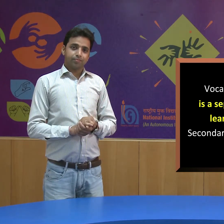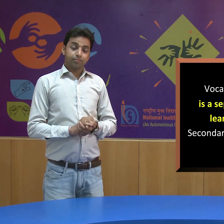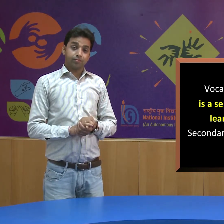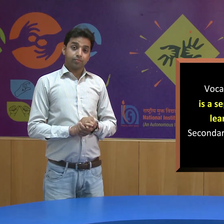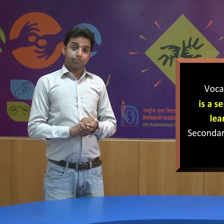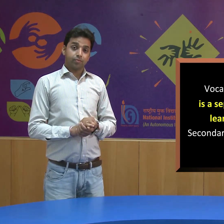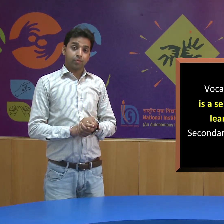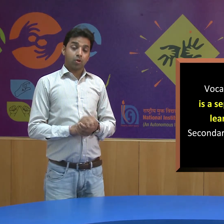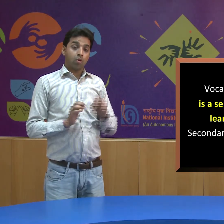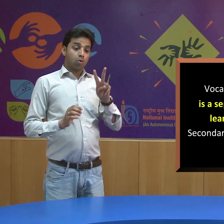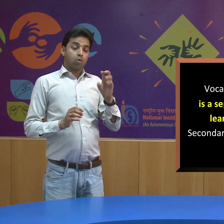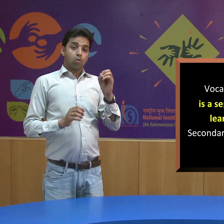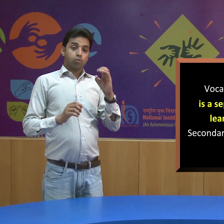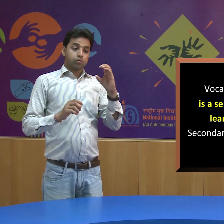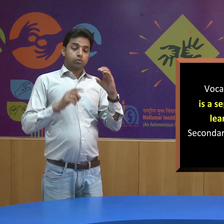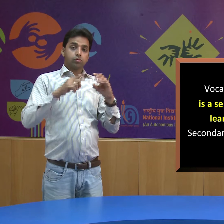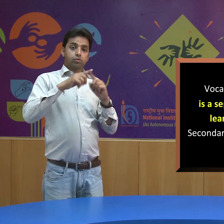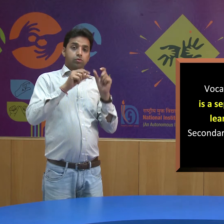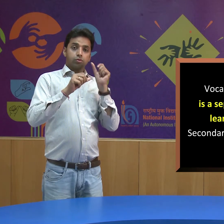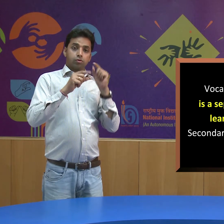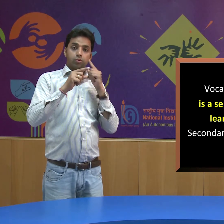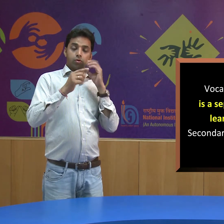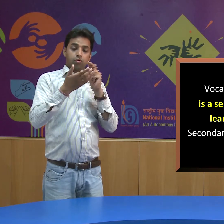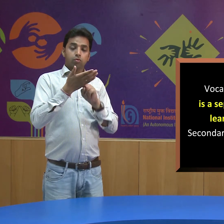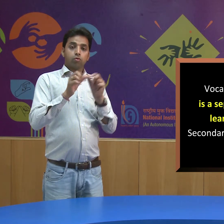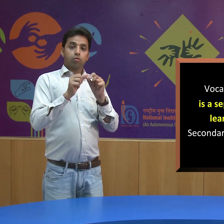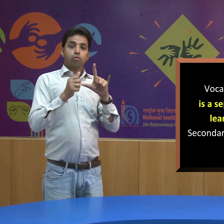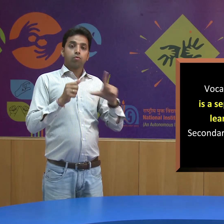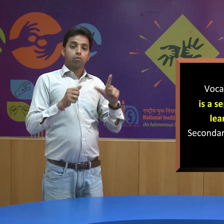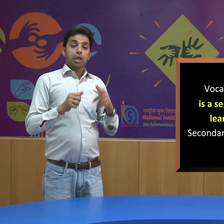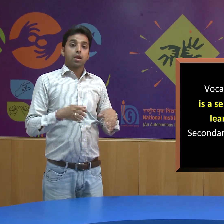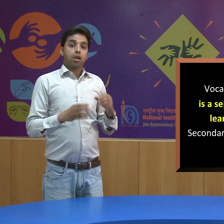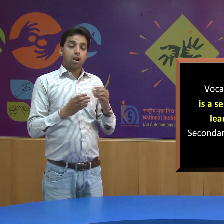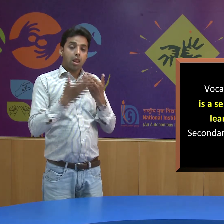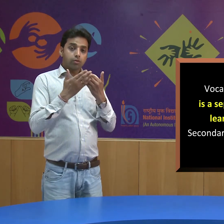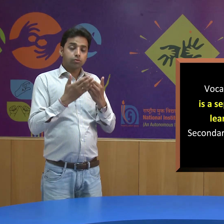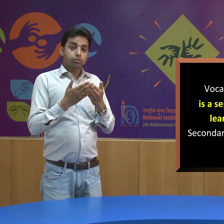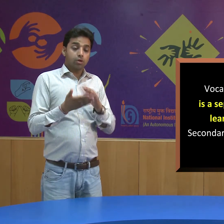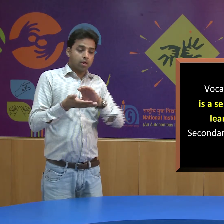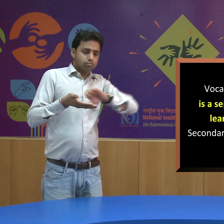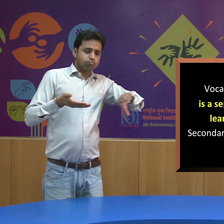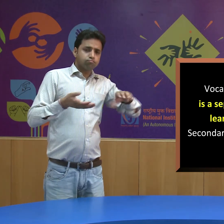vocational education is a separate branch to learning at senior secondary level,